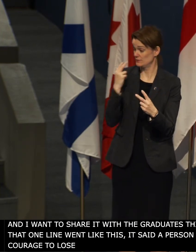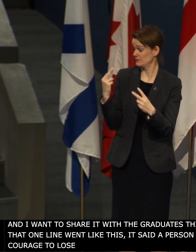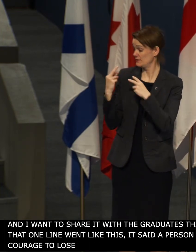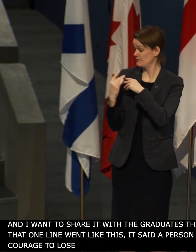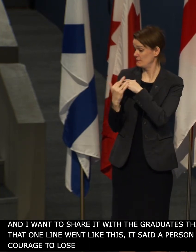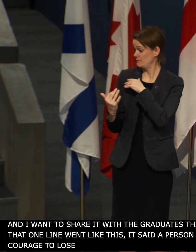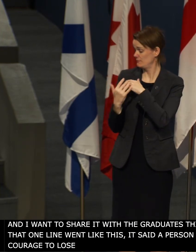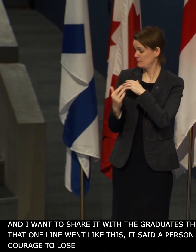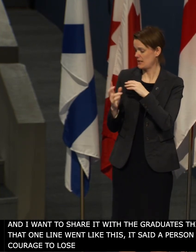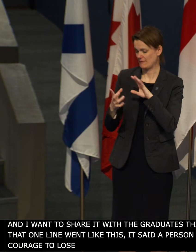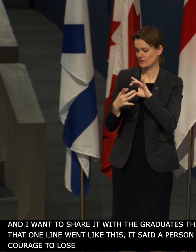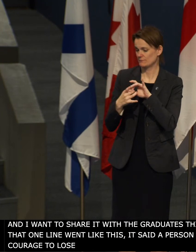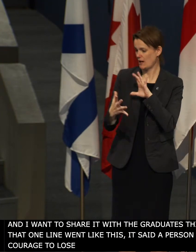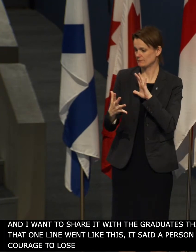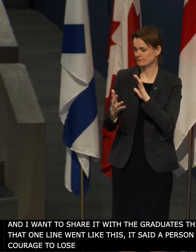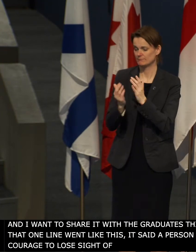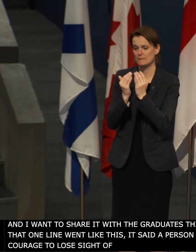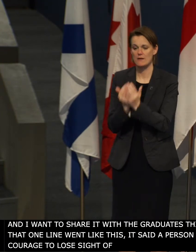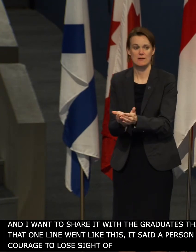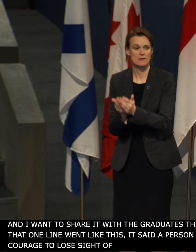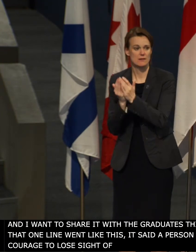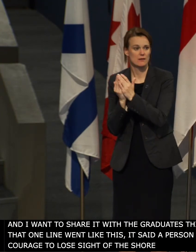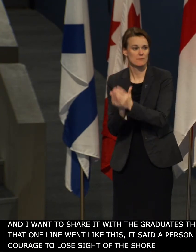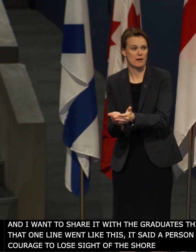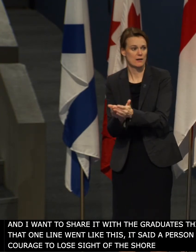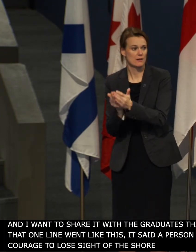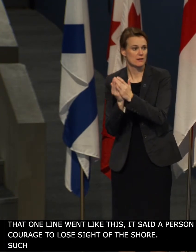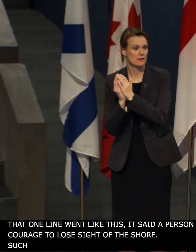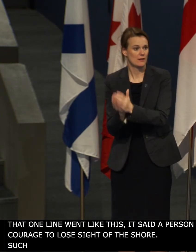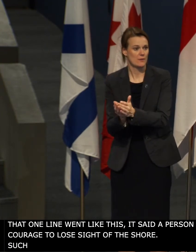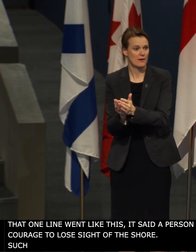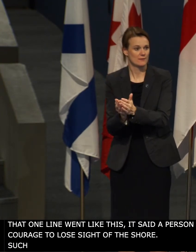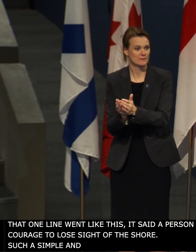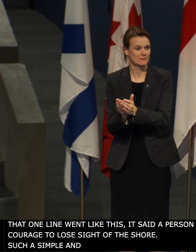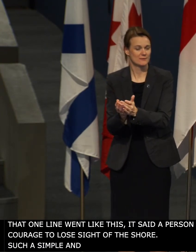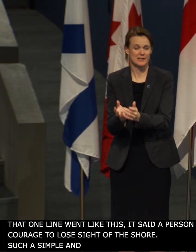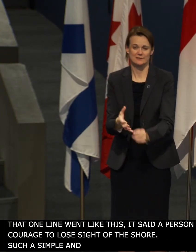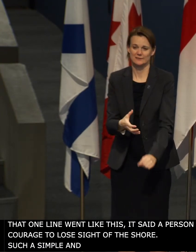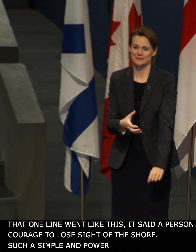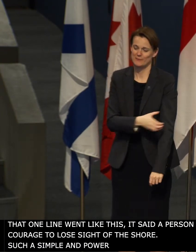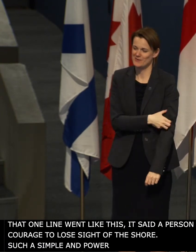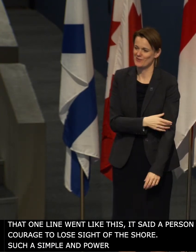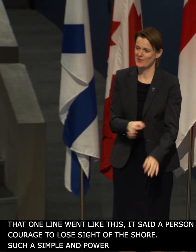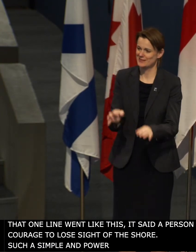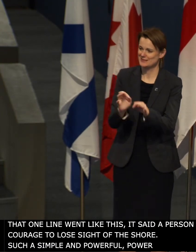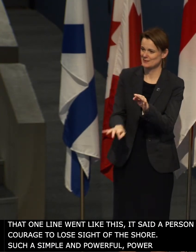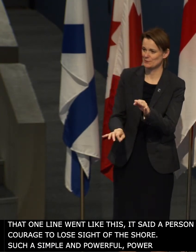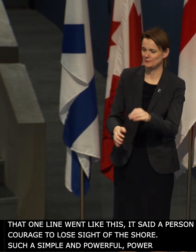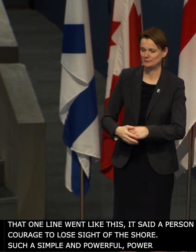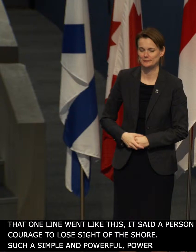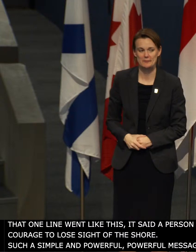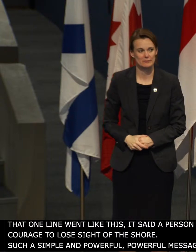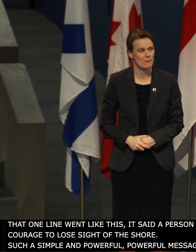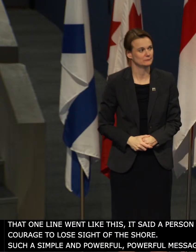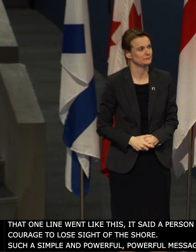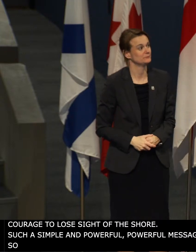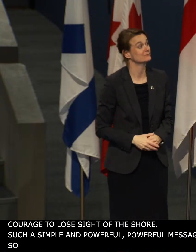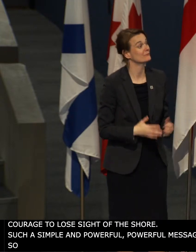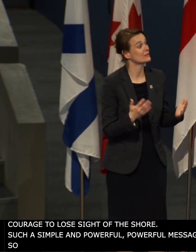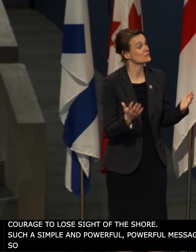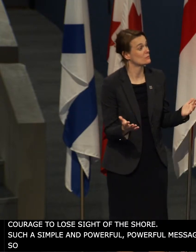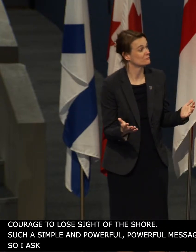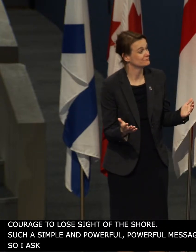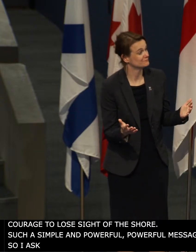shore." Such a simple and powerful, powerful message. So I asked the graduates,